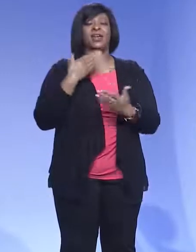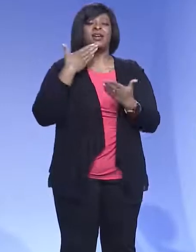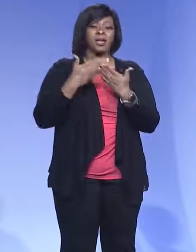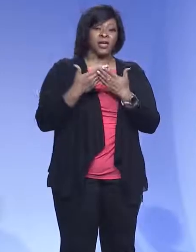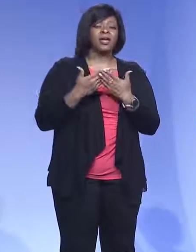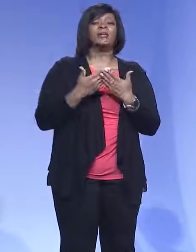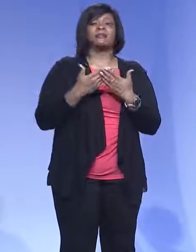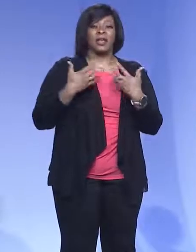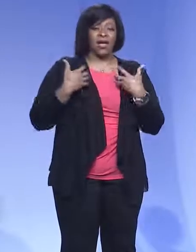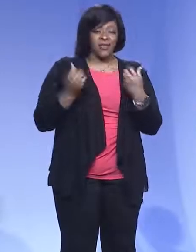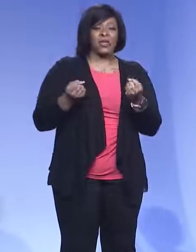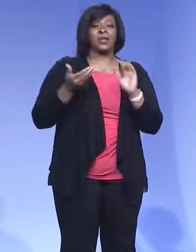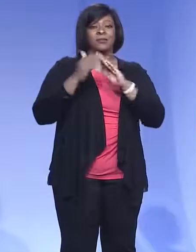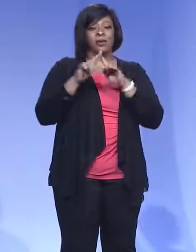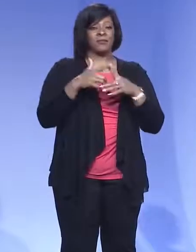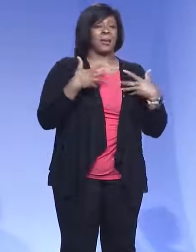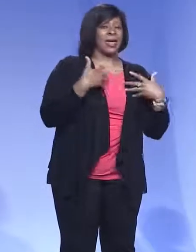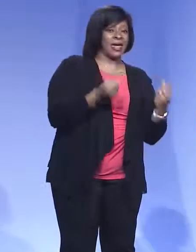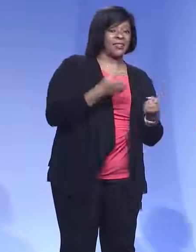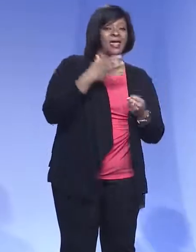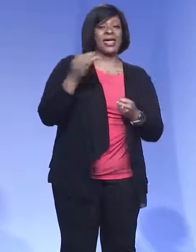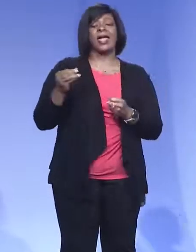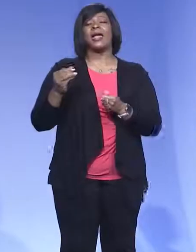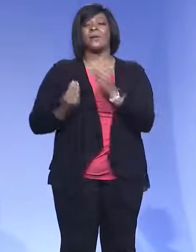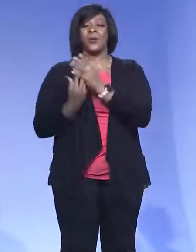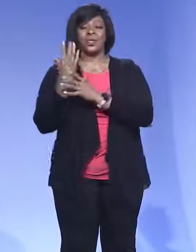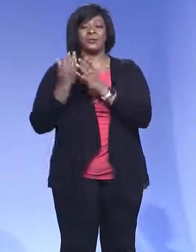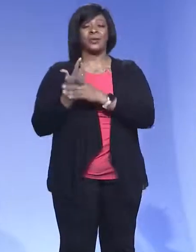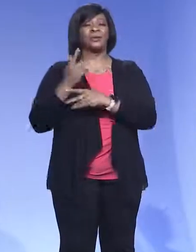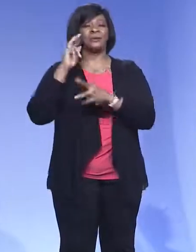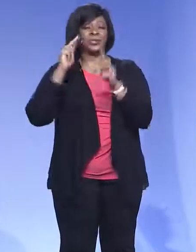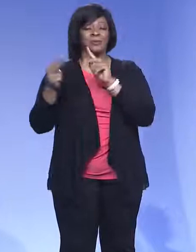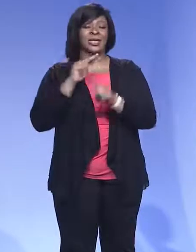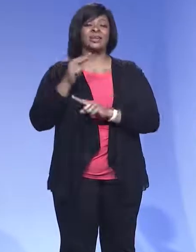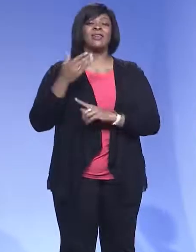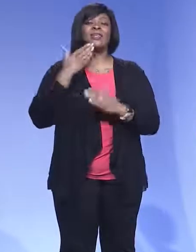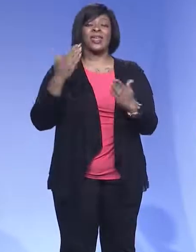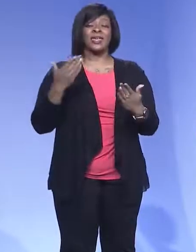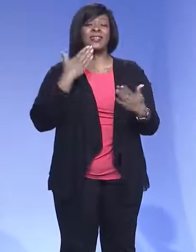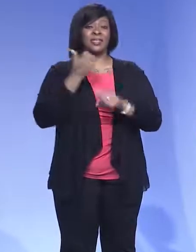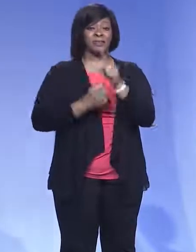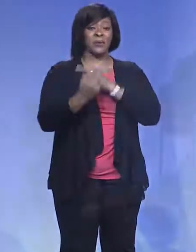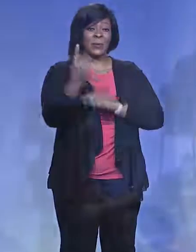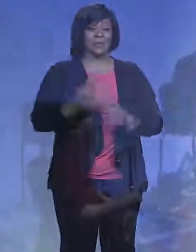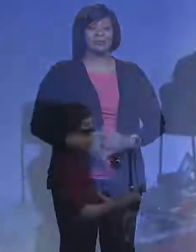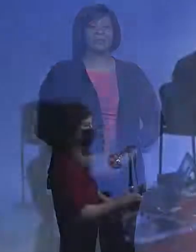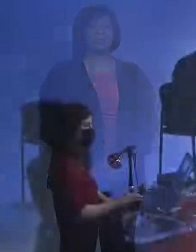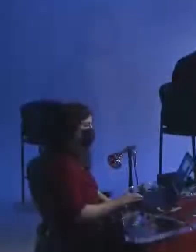community, both from health and from a prosperity perspective. Thank you. Thanks, everyone.